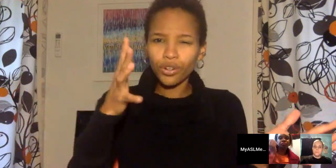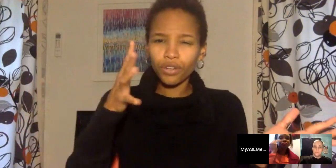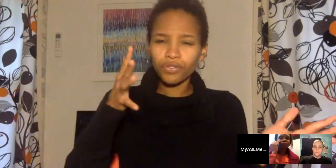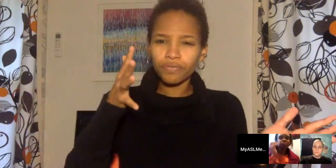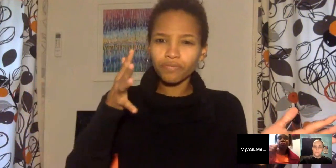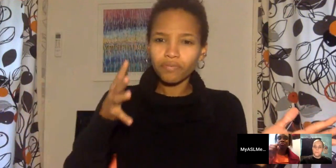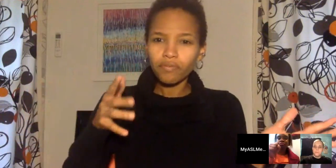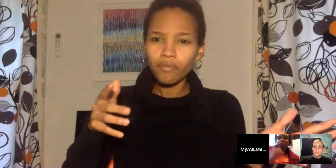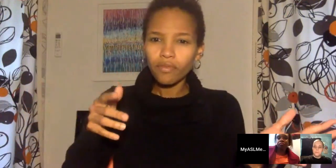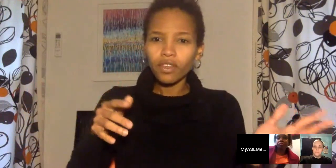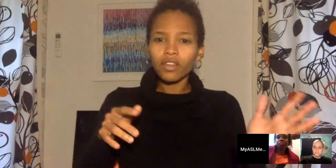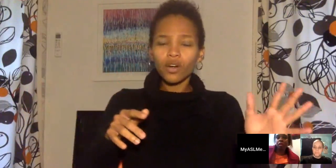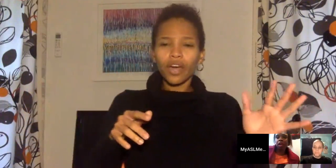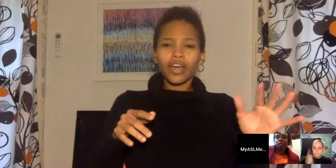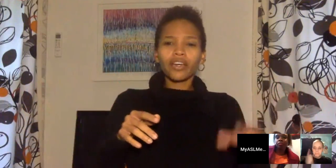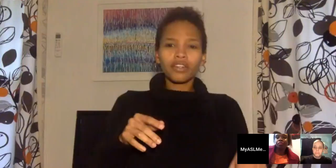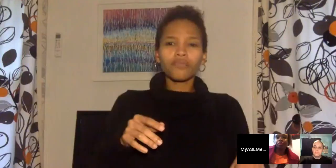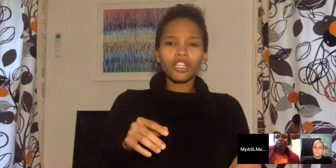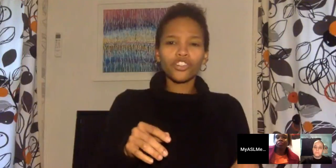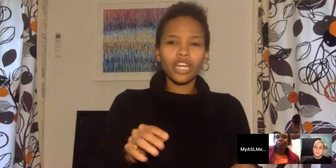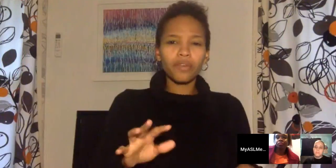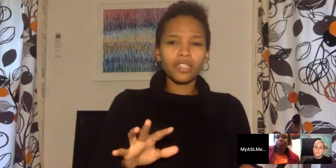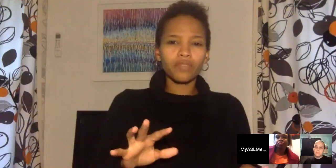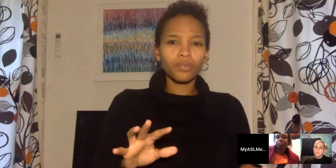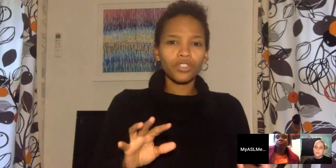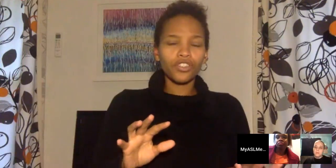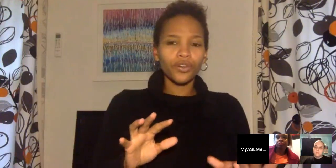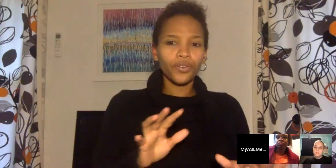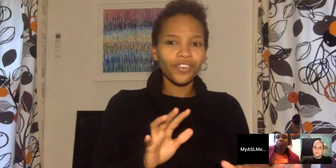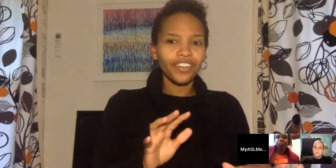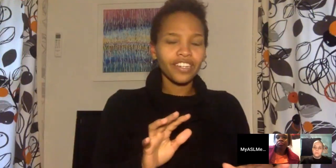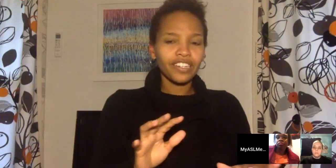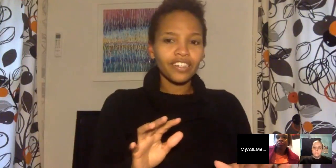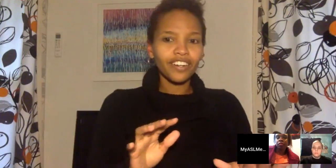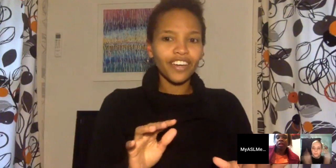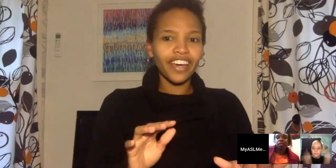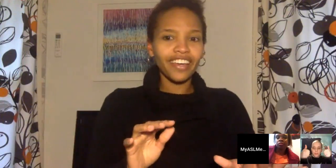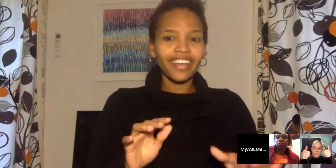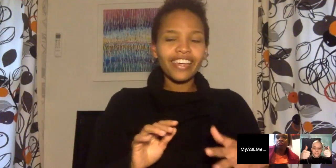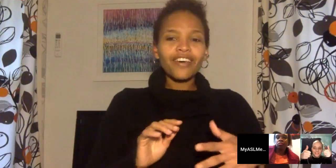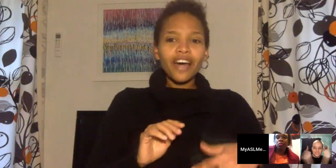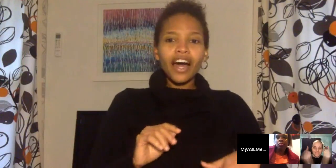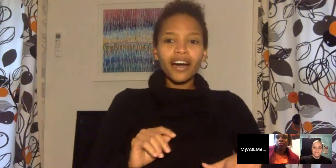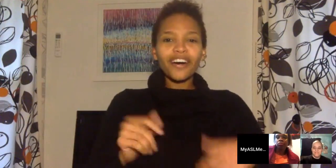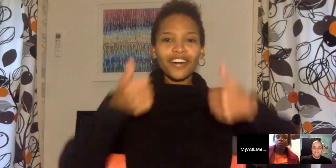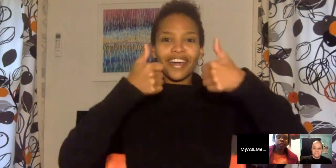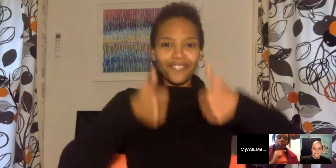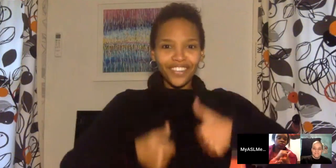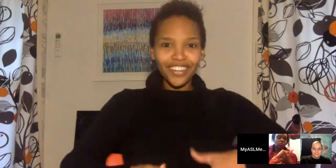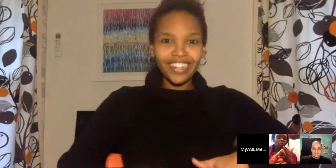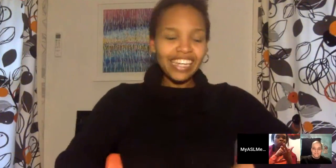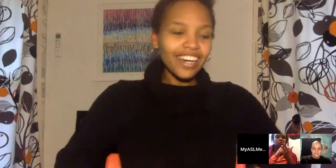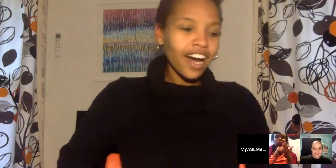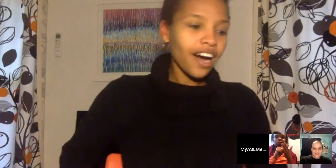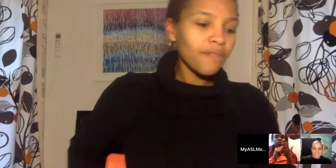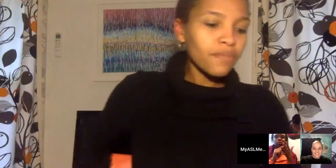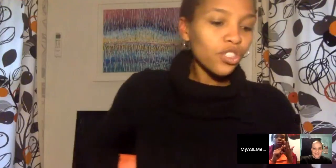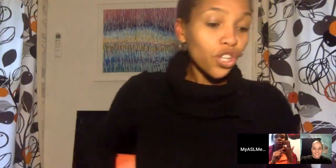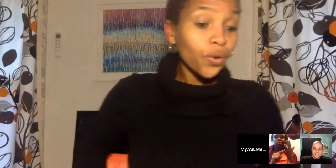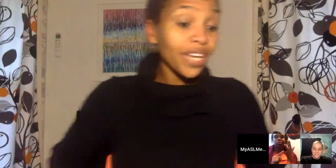of? Okay, let me make sure Amy's on board too. Okay. Okay, good. So